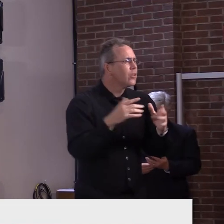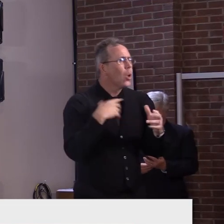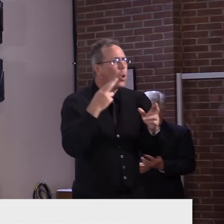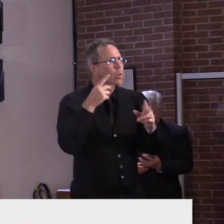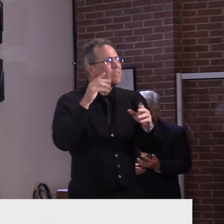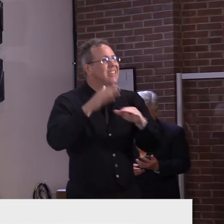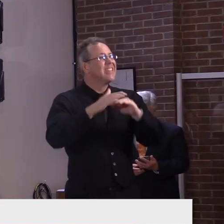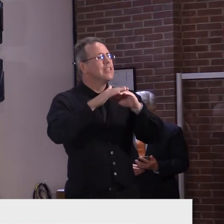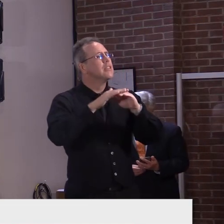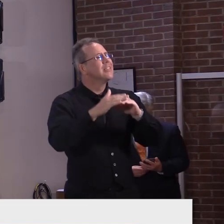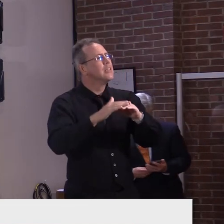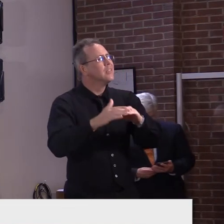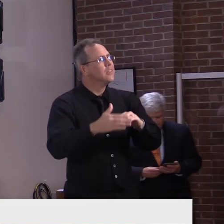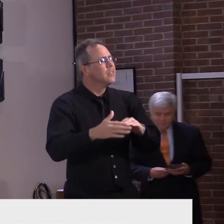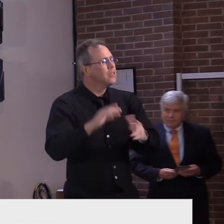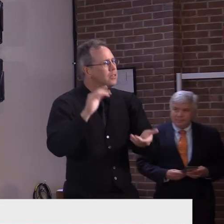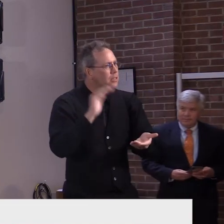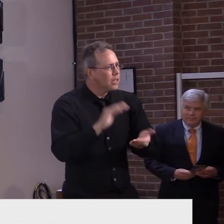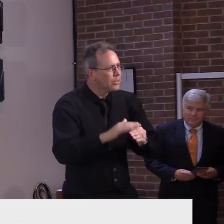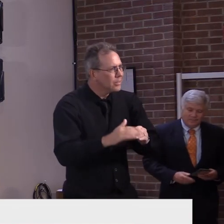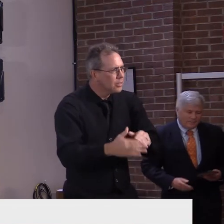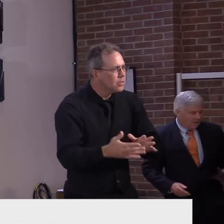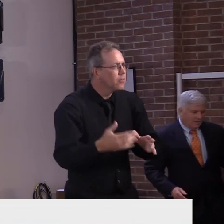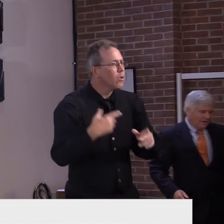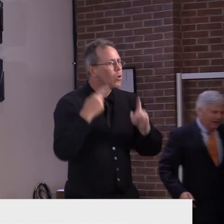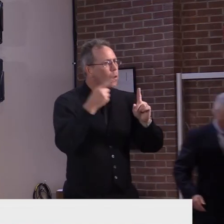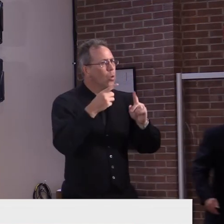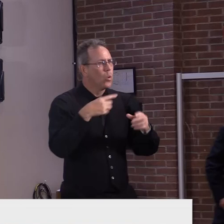we can hasten that, we'll do that.